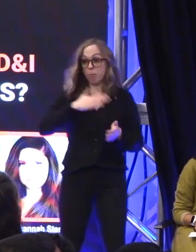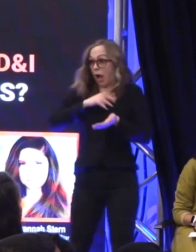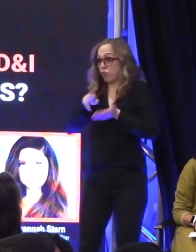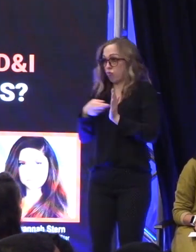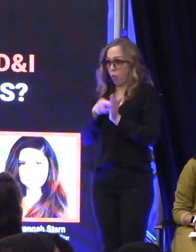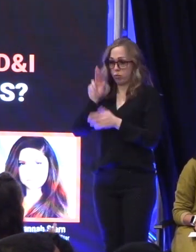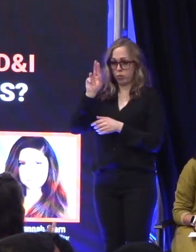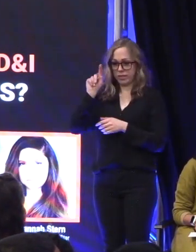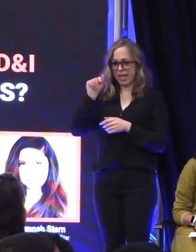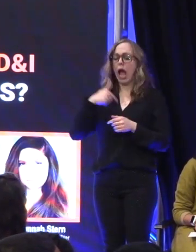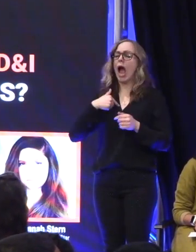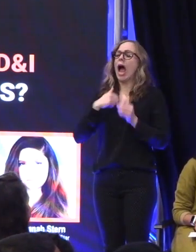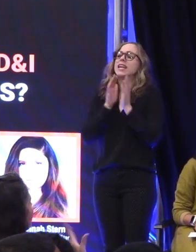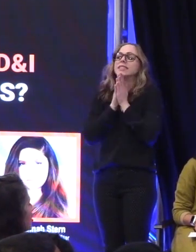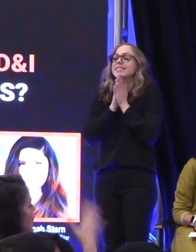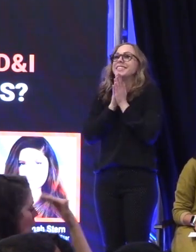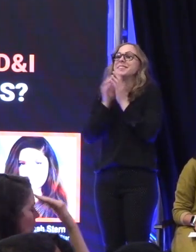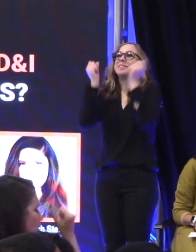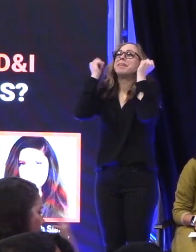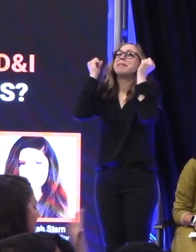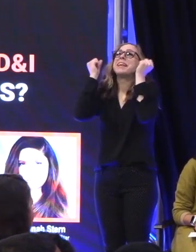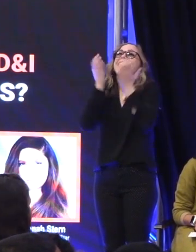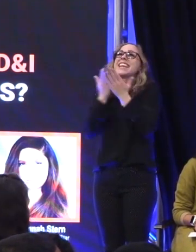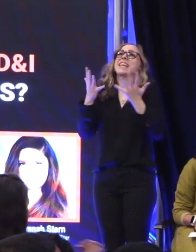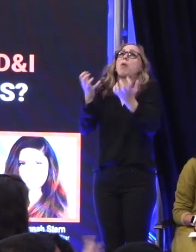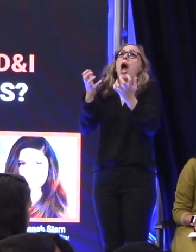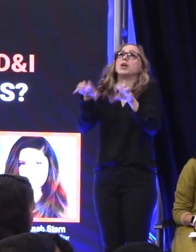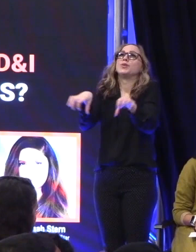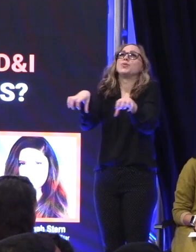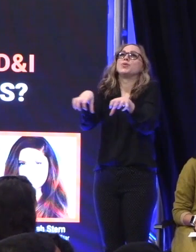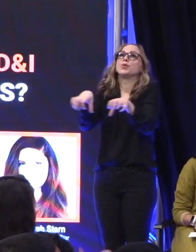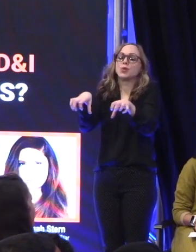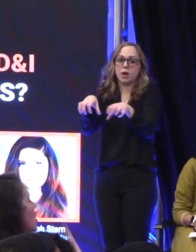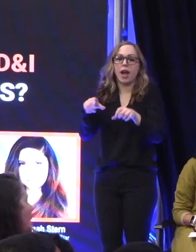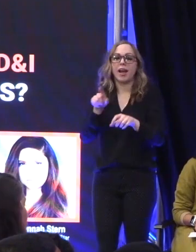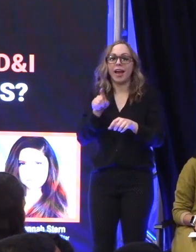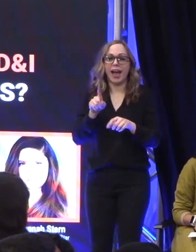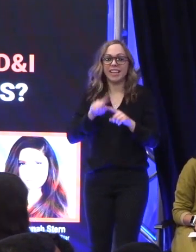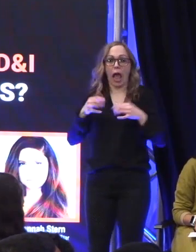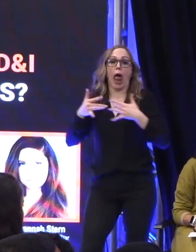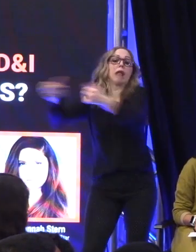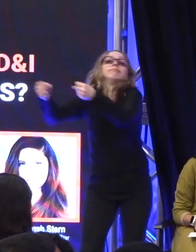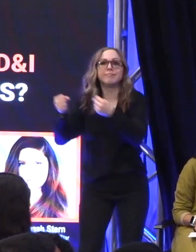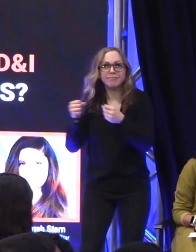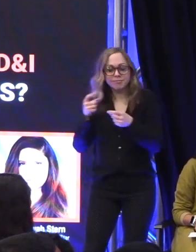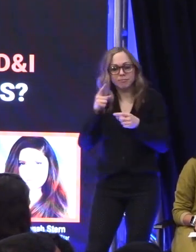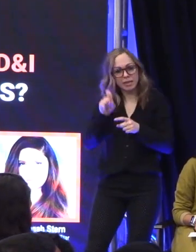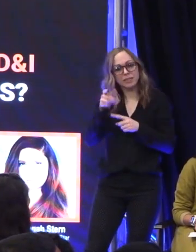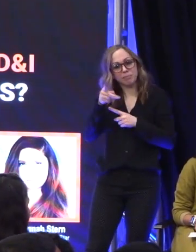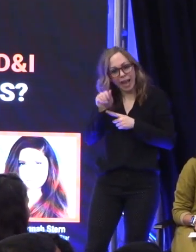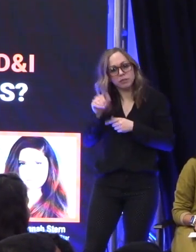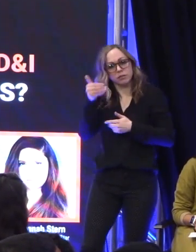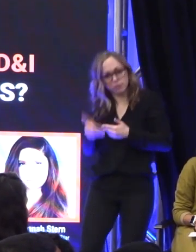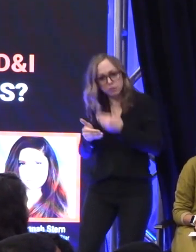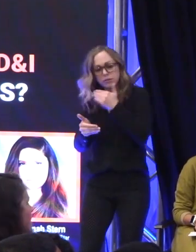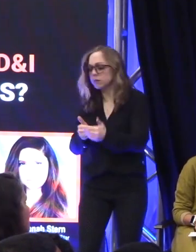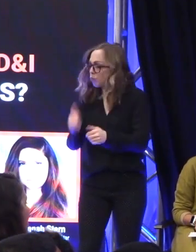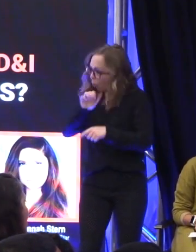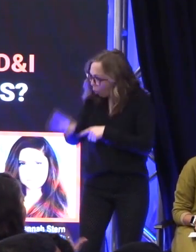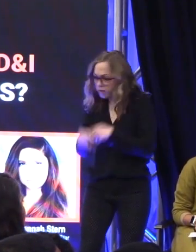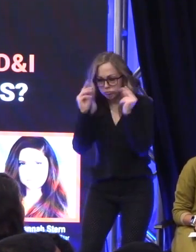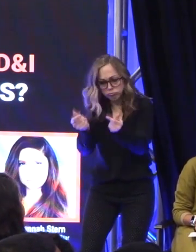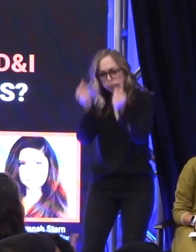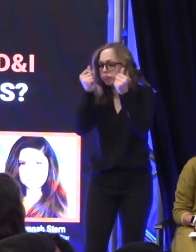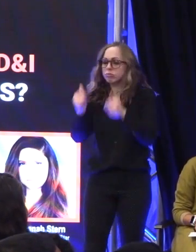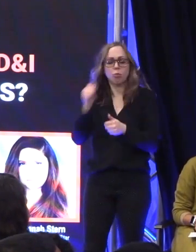play at UTA, I know there's so many things that I want to do, and I know that I have to pace myself because, one, it's not going to happen overnight. You